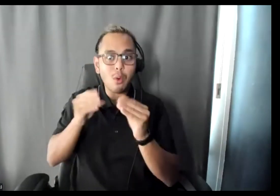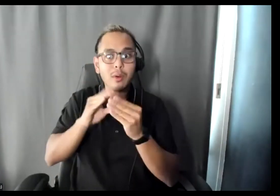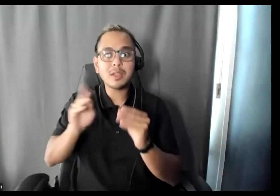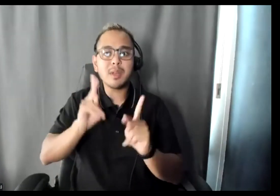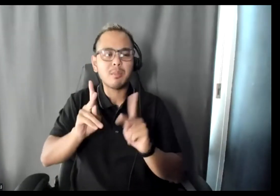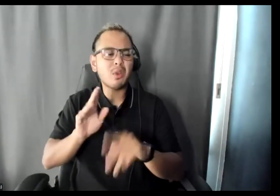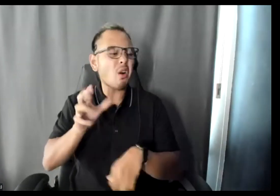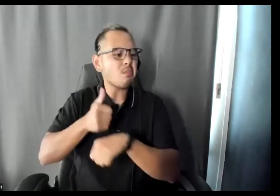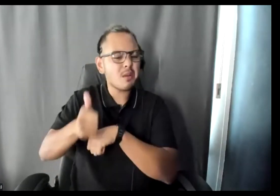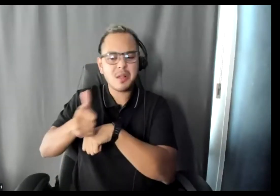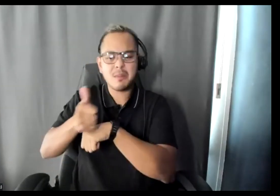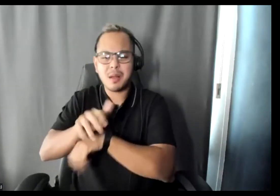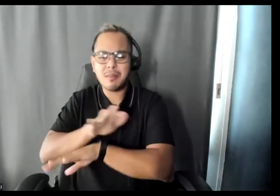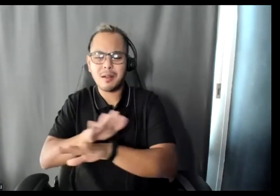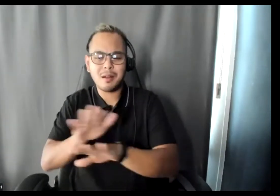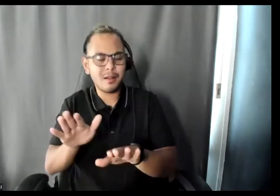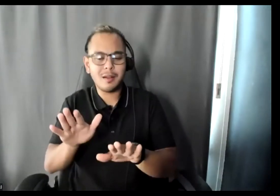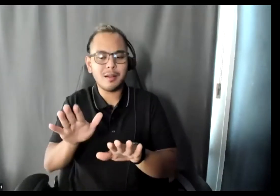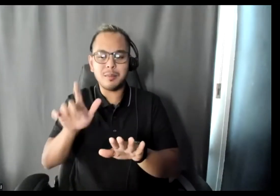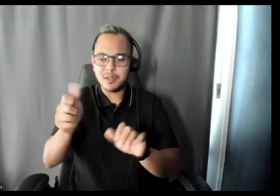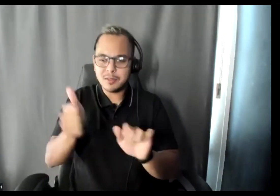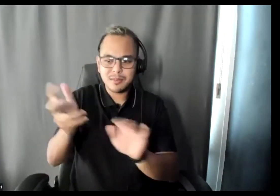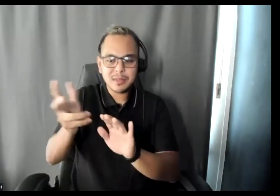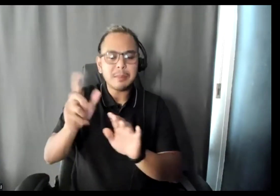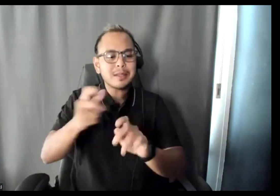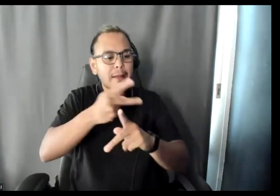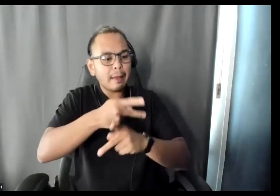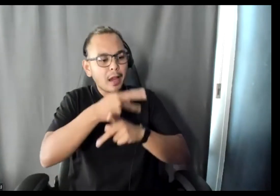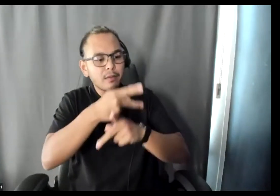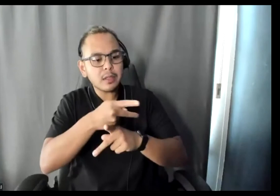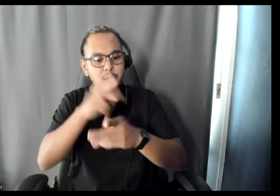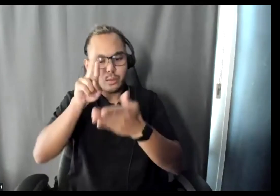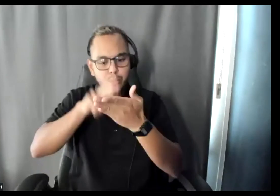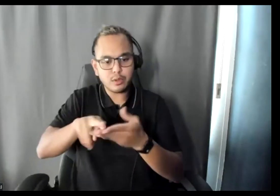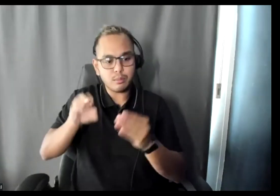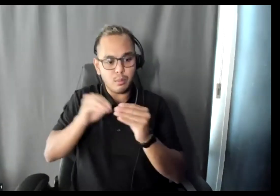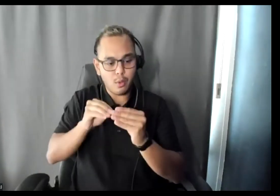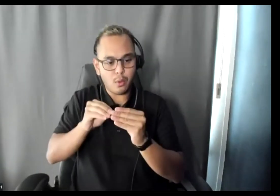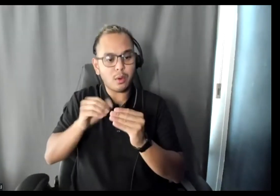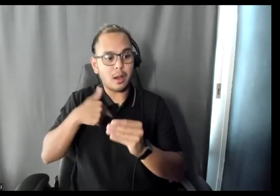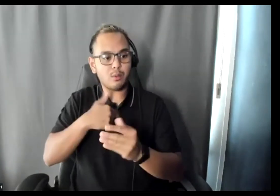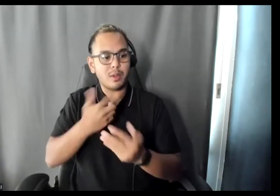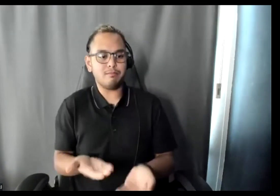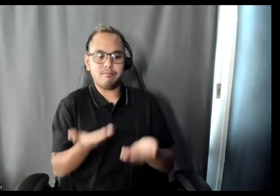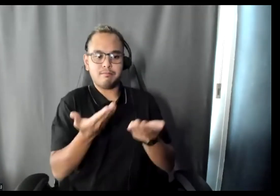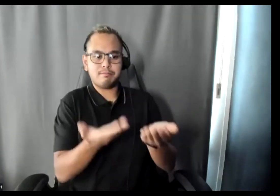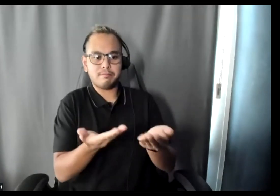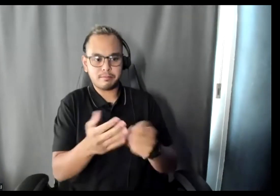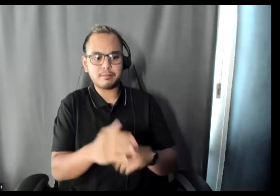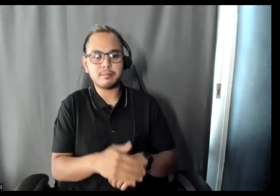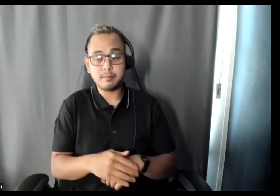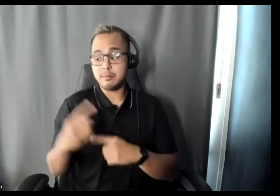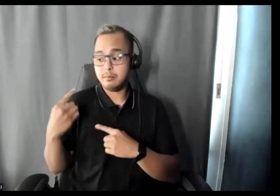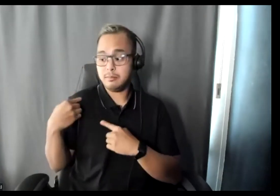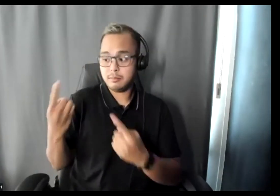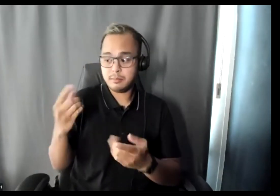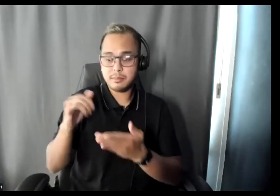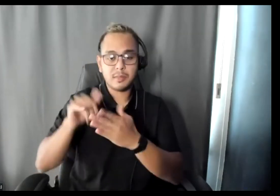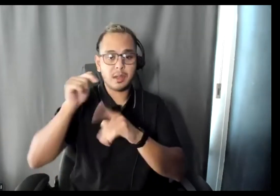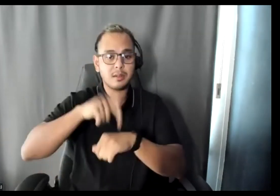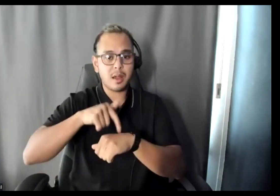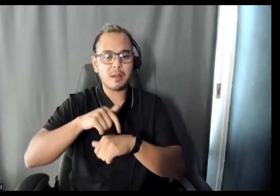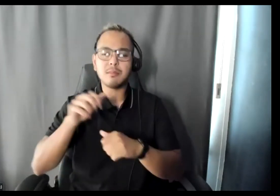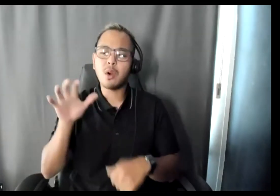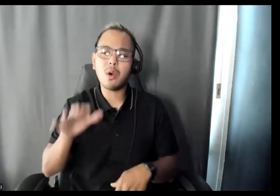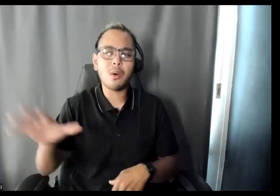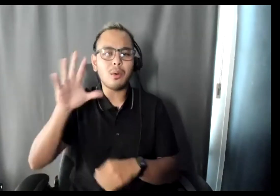carefully navigating those things. What happens if our work backfires? And I'd say that since that time, a whole field